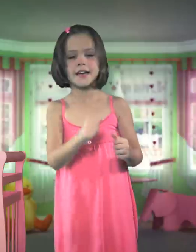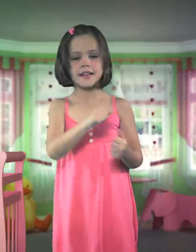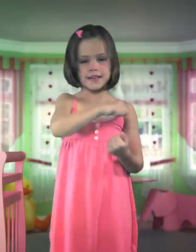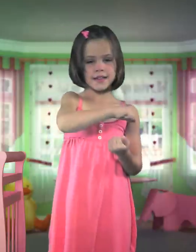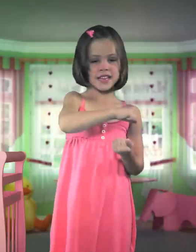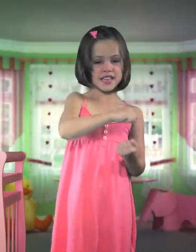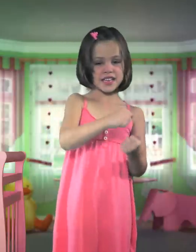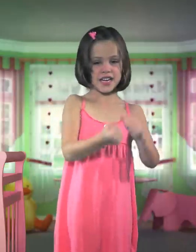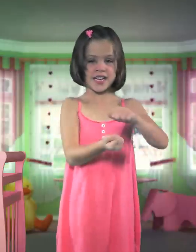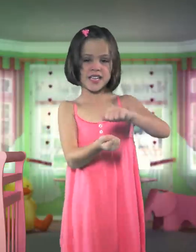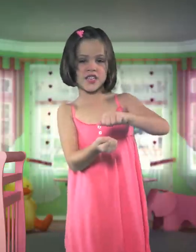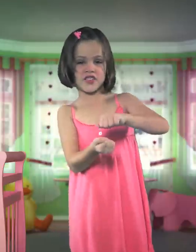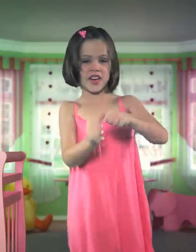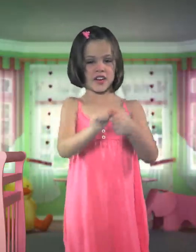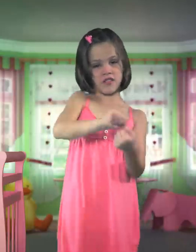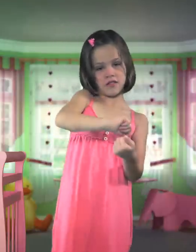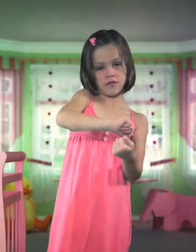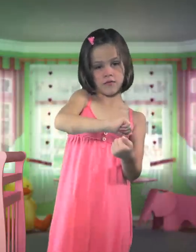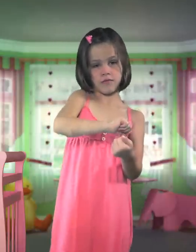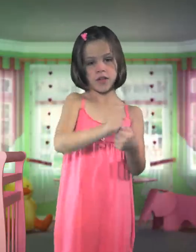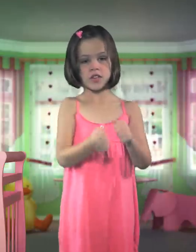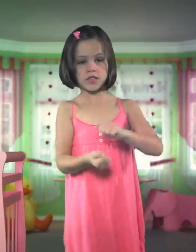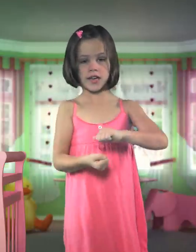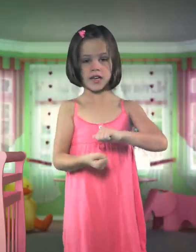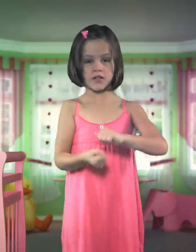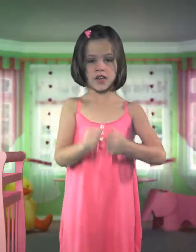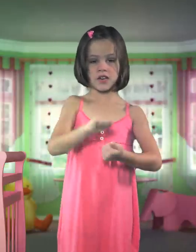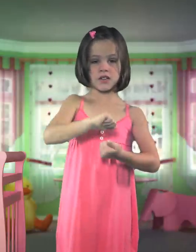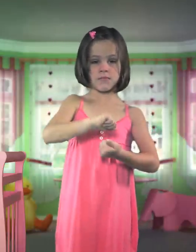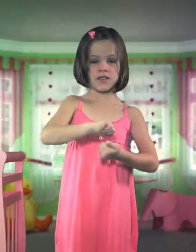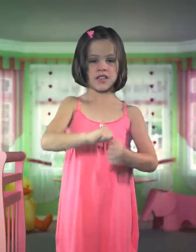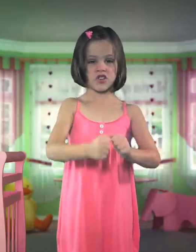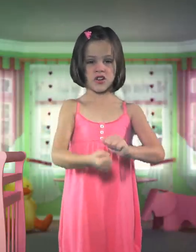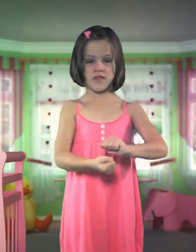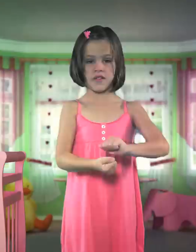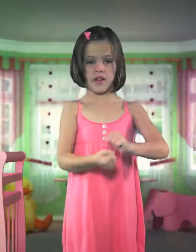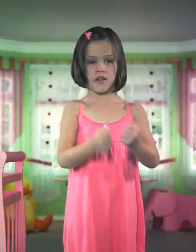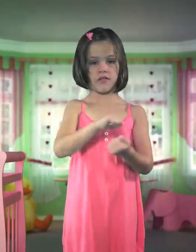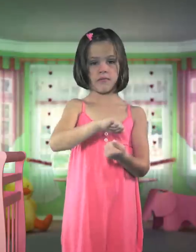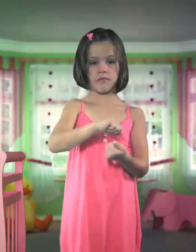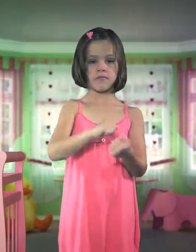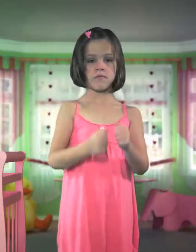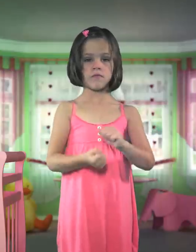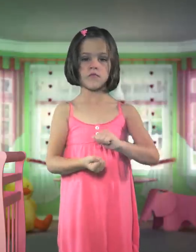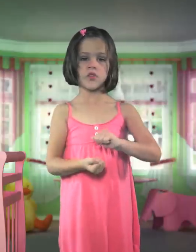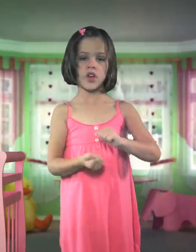This is the sign change. Just like you're changing the position of your hands. Change.